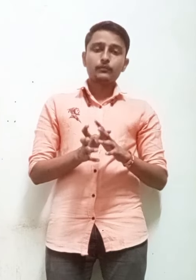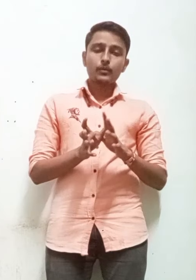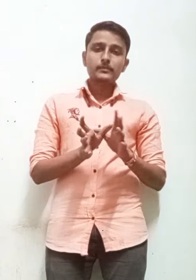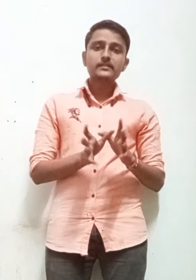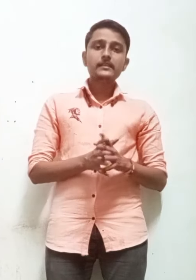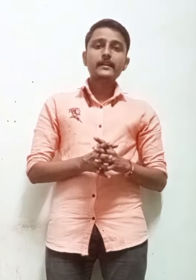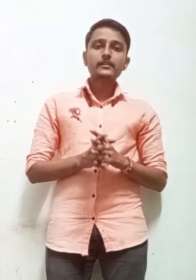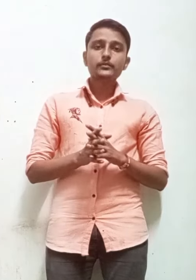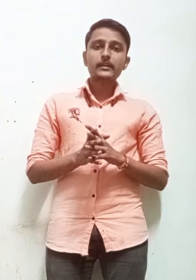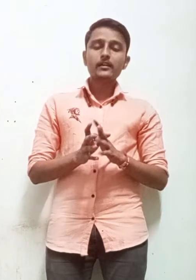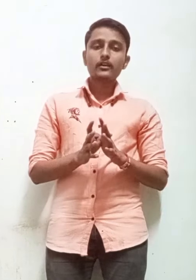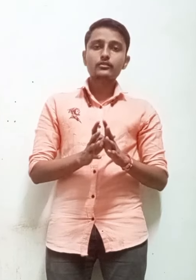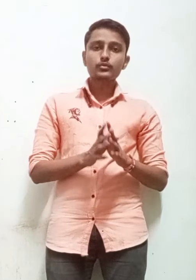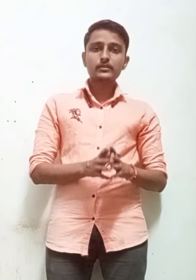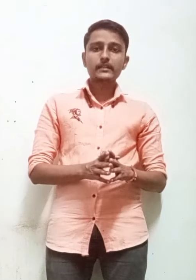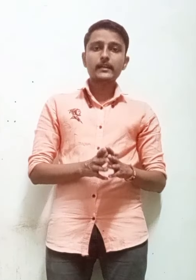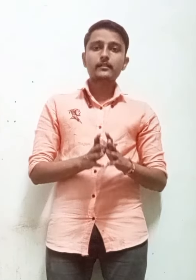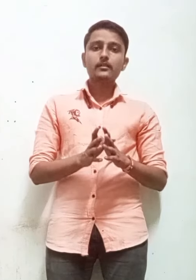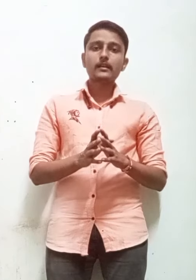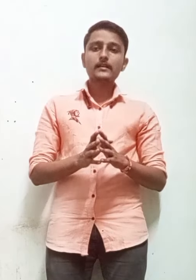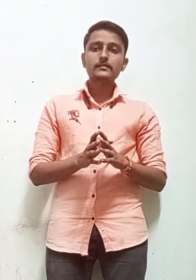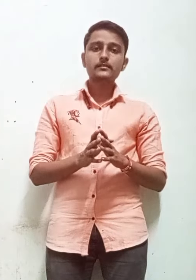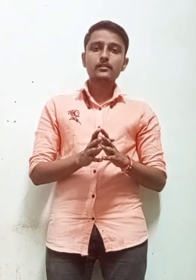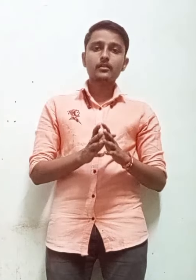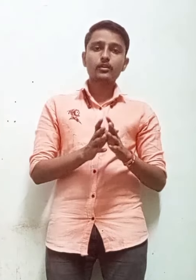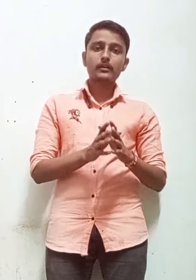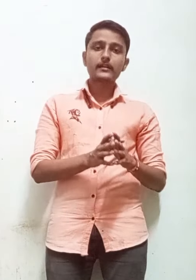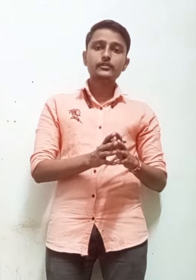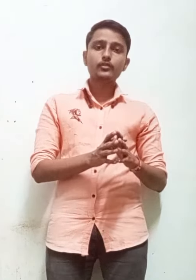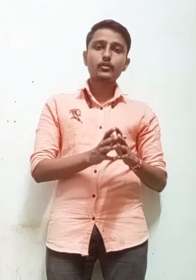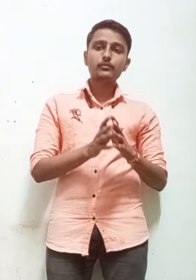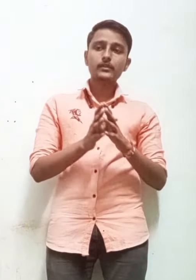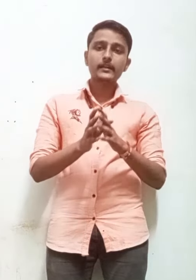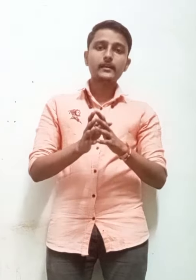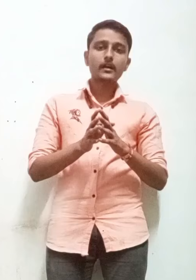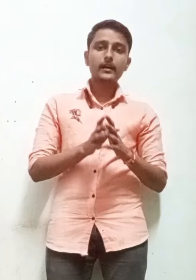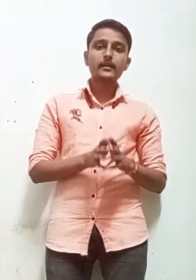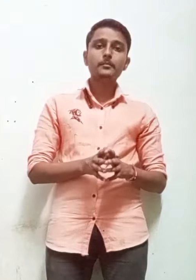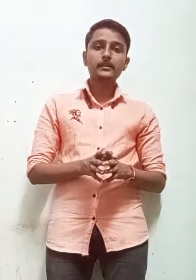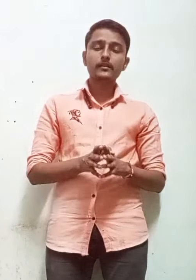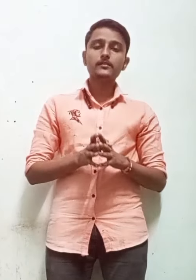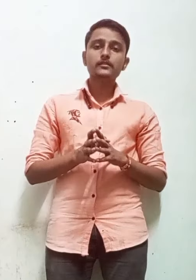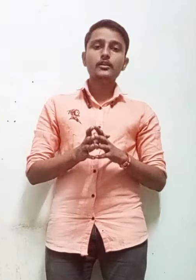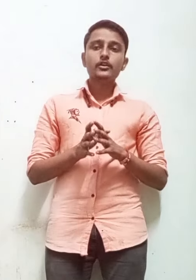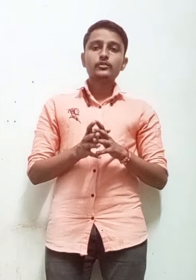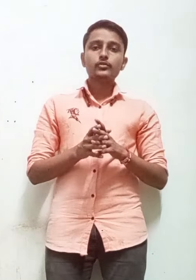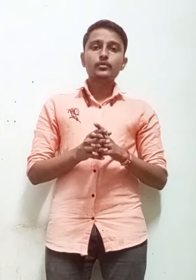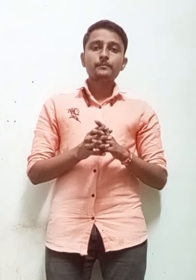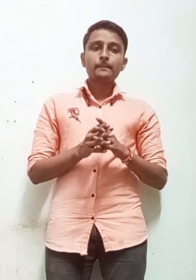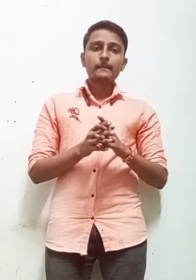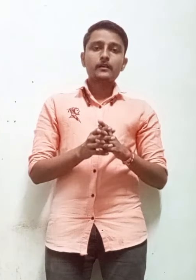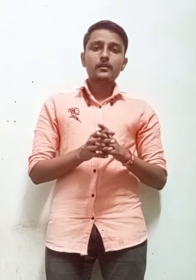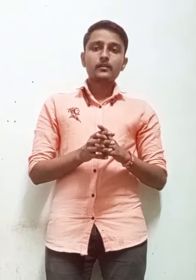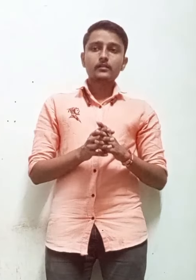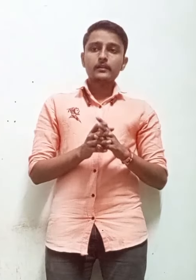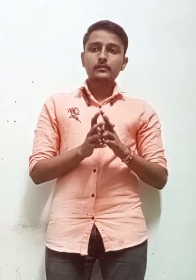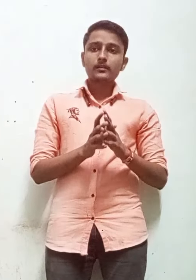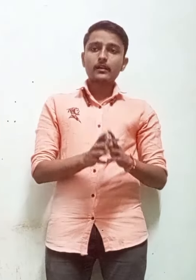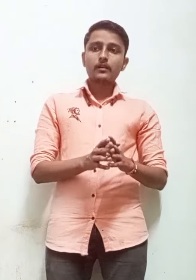From this syntax, we can also say that a class is a collection of data and methods. So,